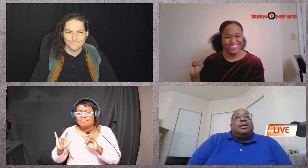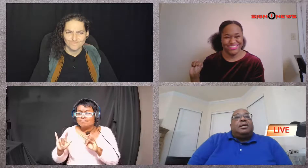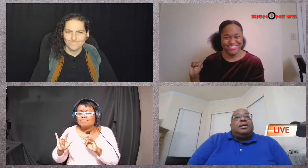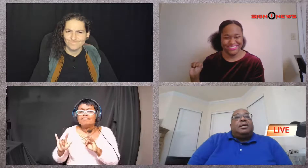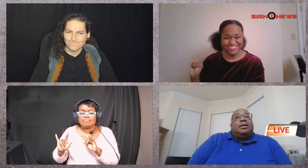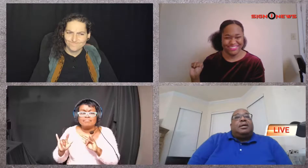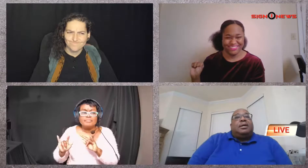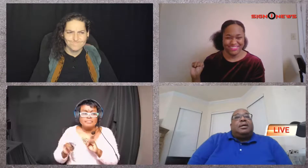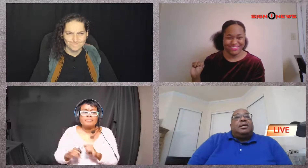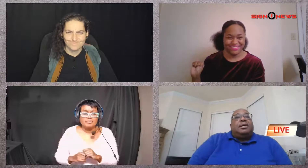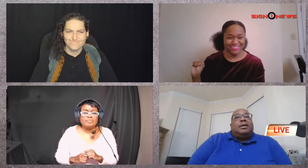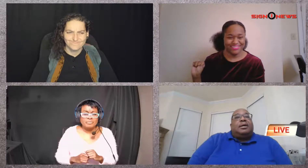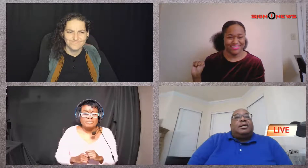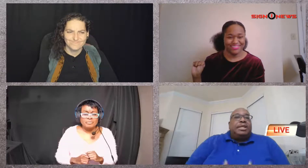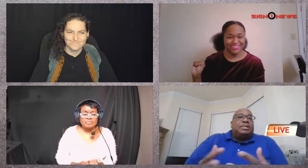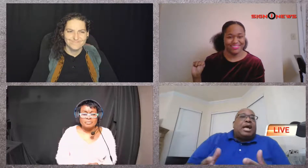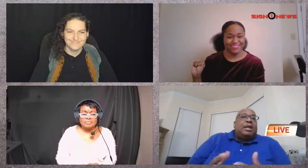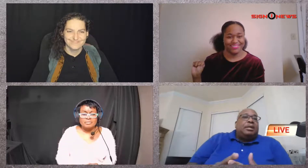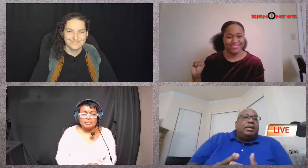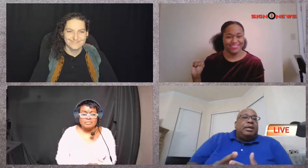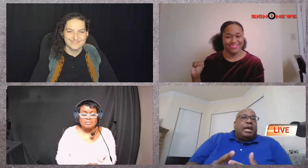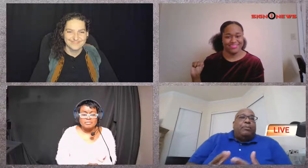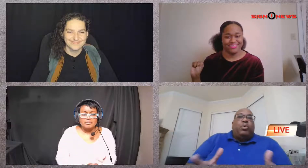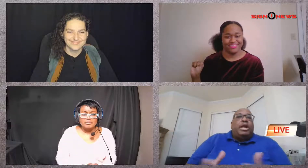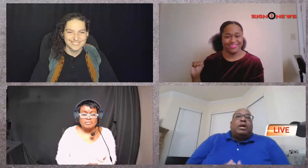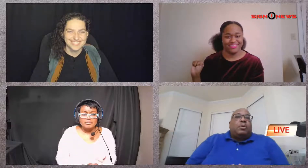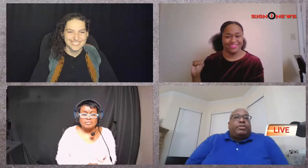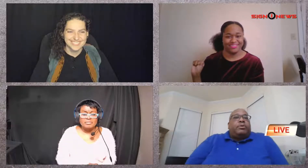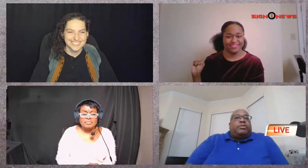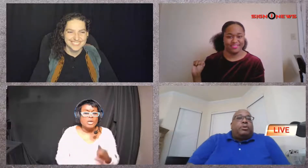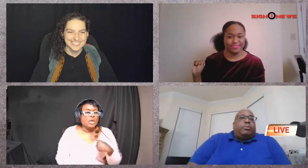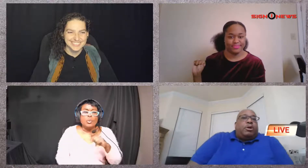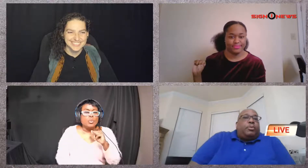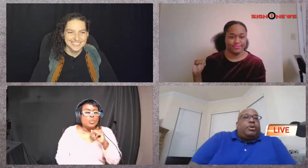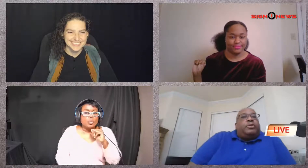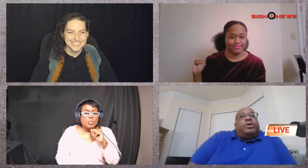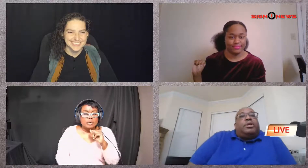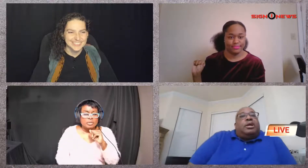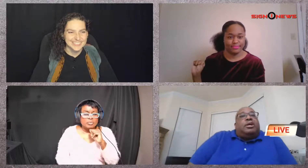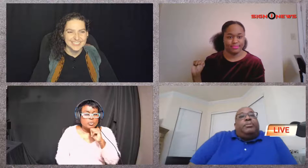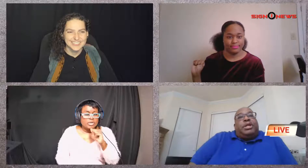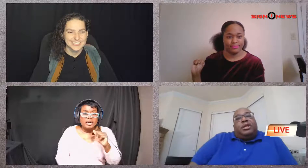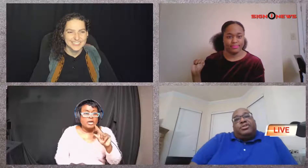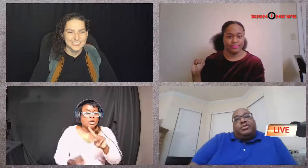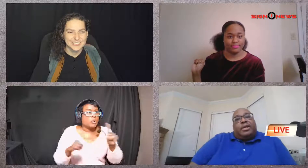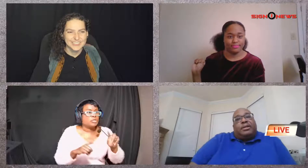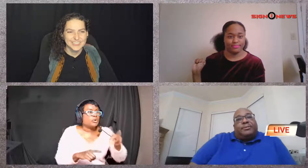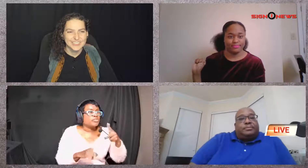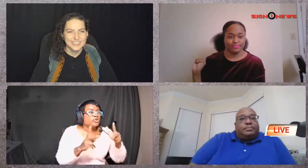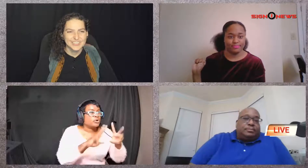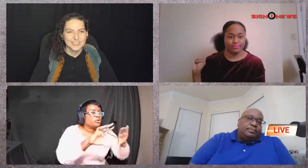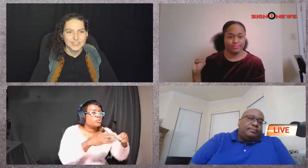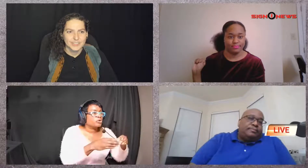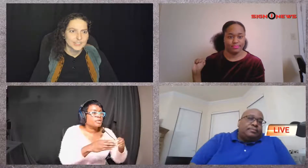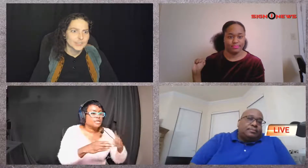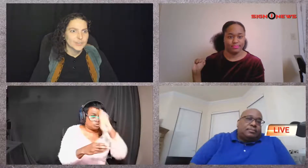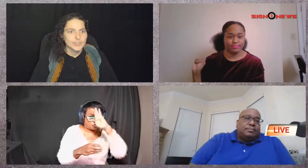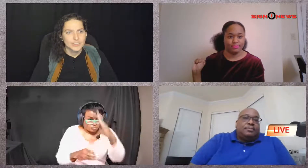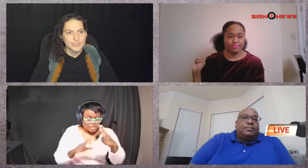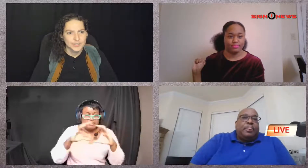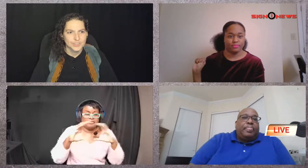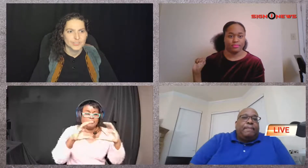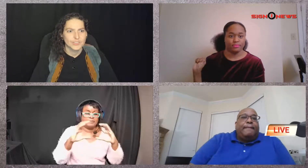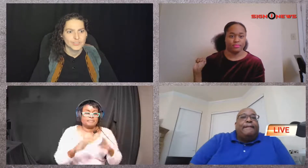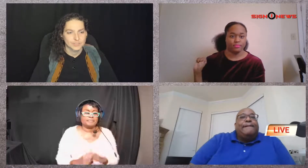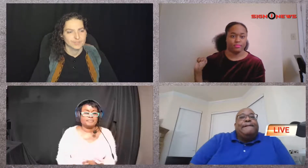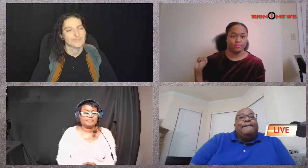and it's not. We're not going through a third party. We're doing our communication directly.